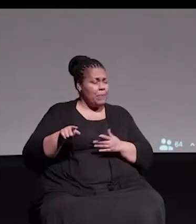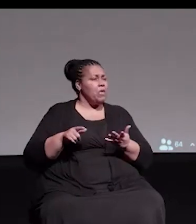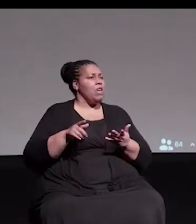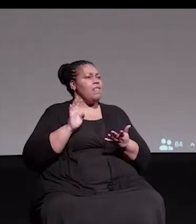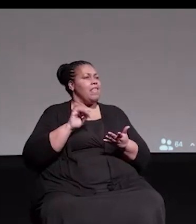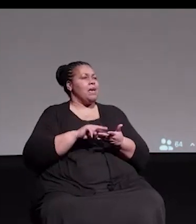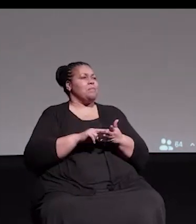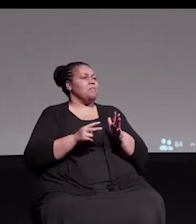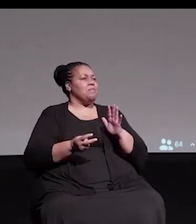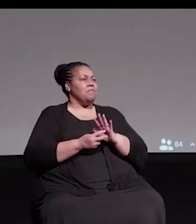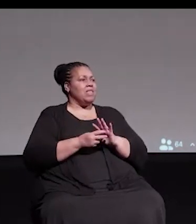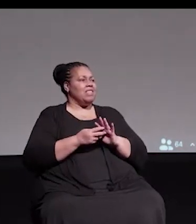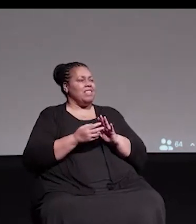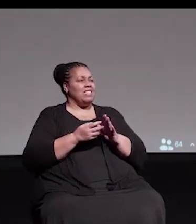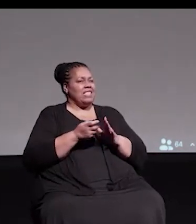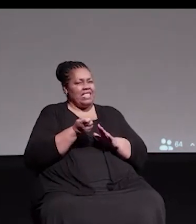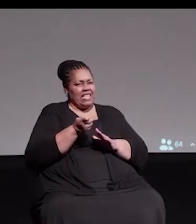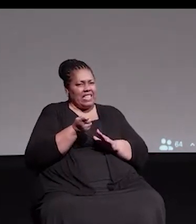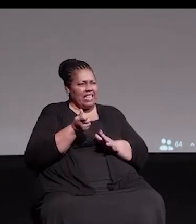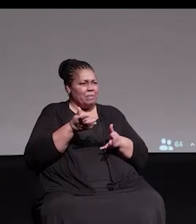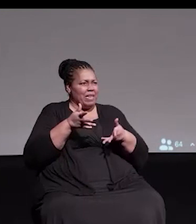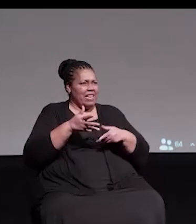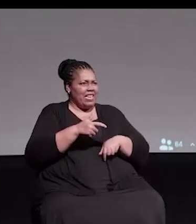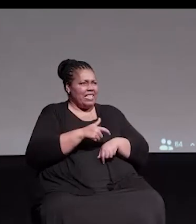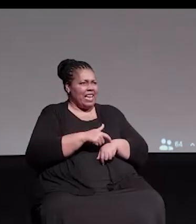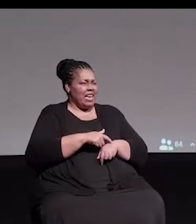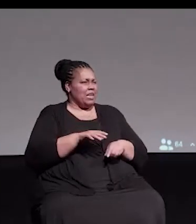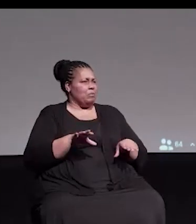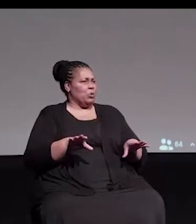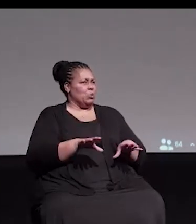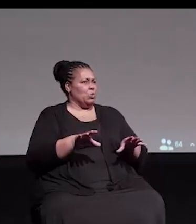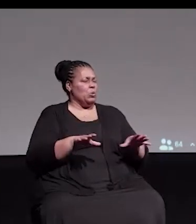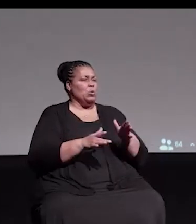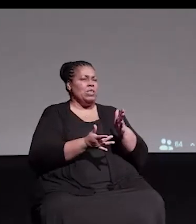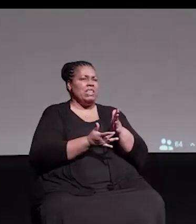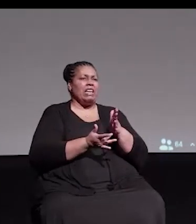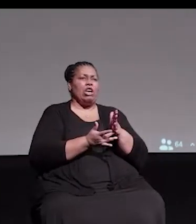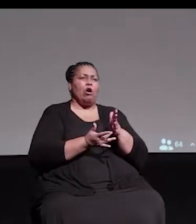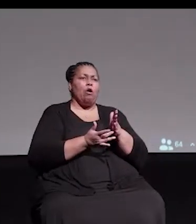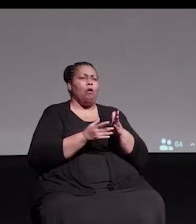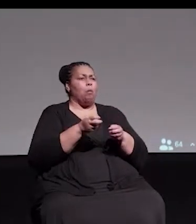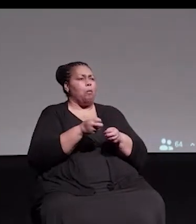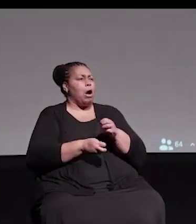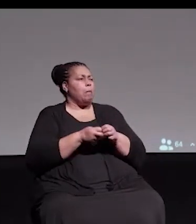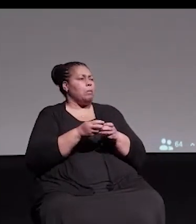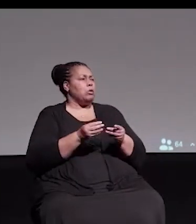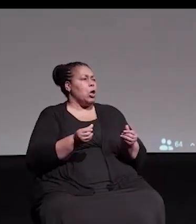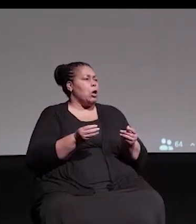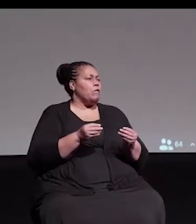it leaves very little room for more than kind of technical or problem